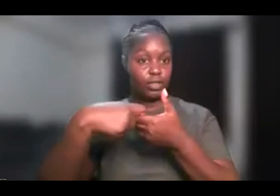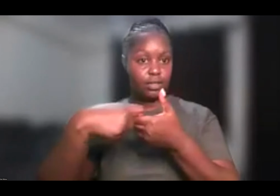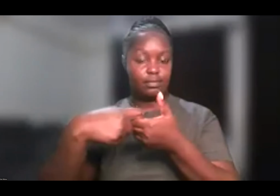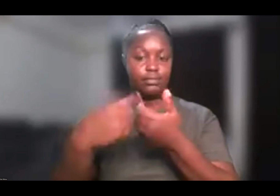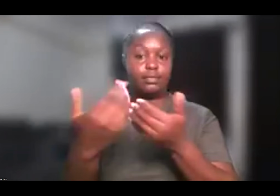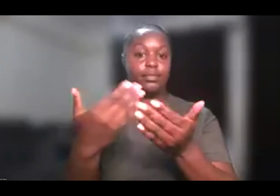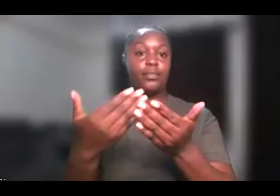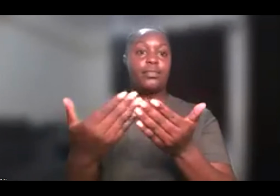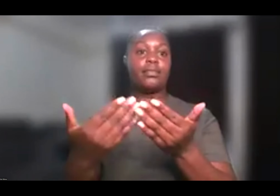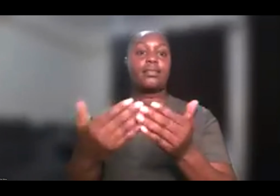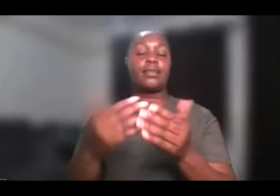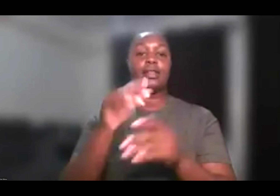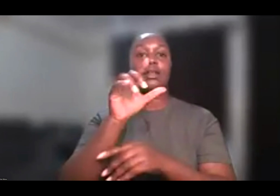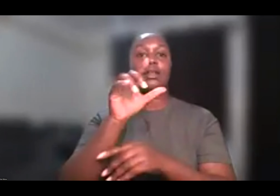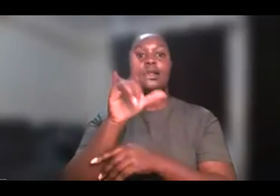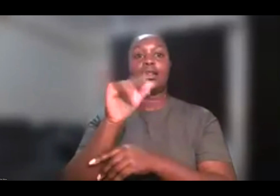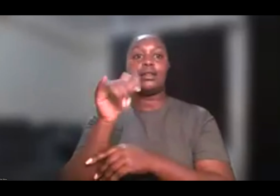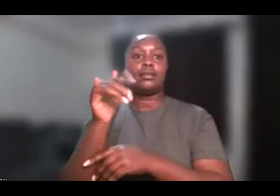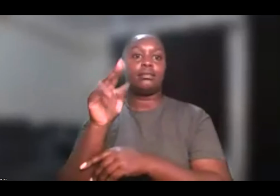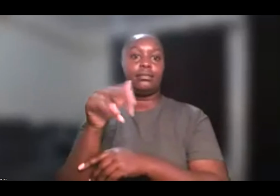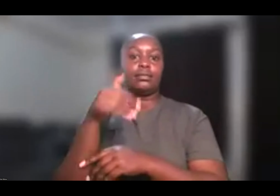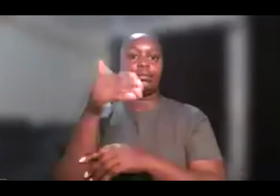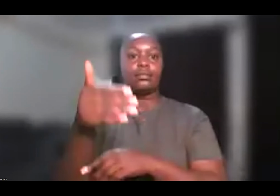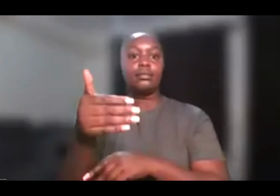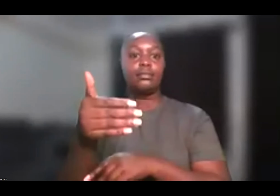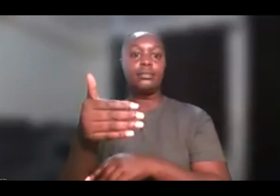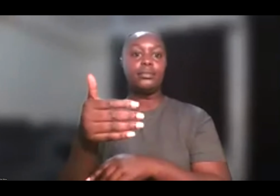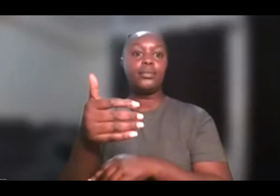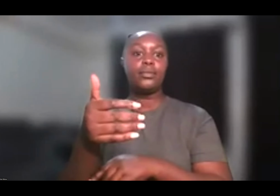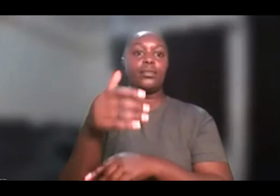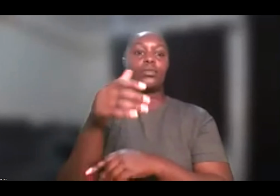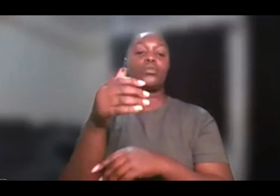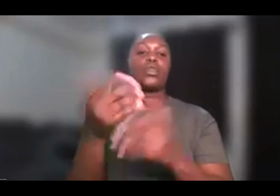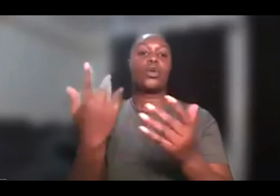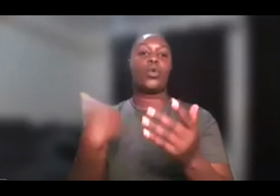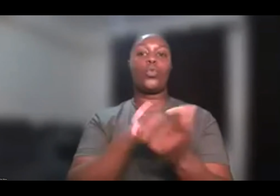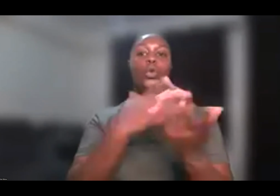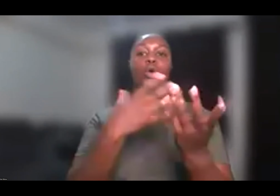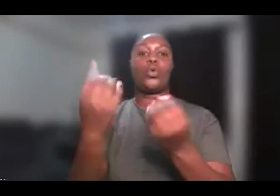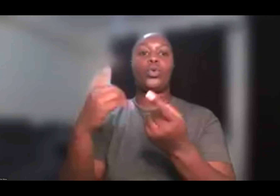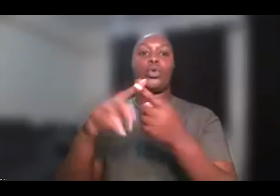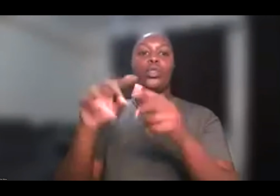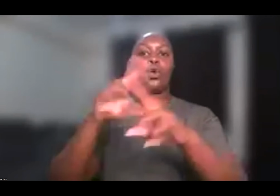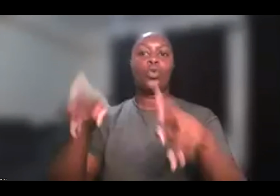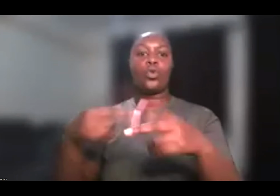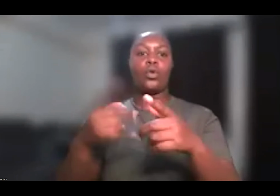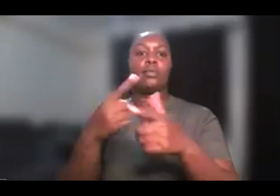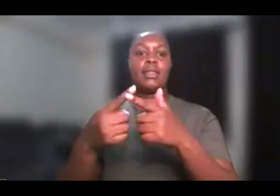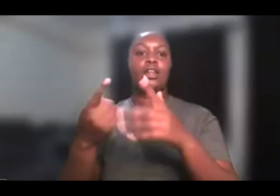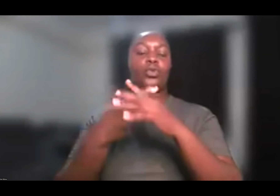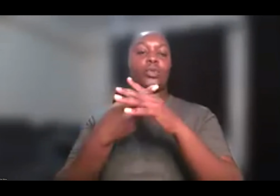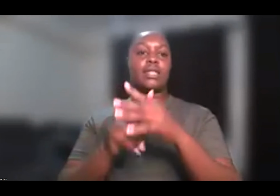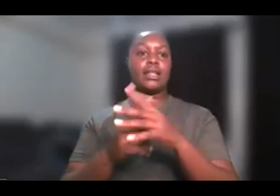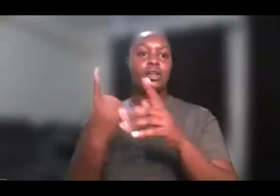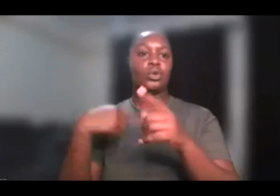slide. In the interest of time, so that we don't go to the breakout rooms and we start going through what we're supposed to do in the breakout room, I